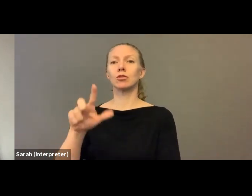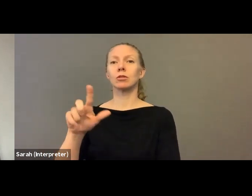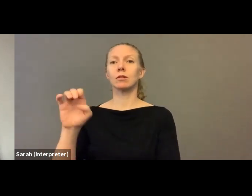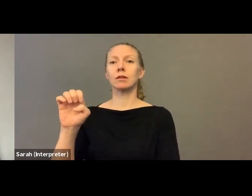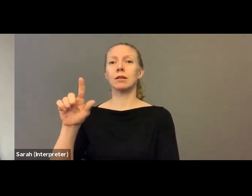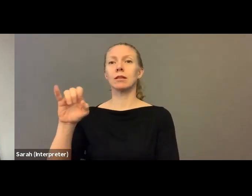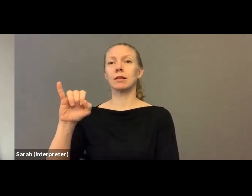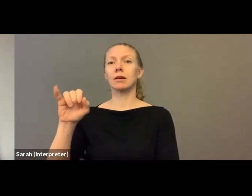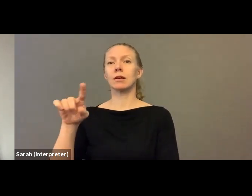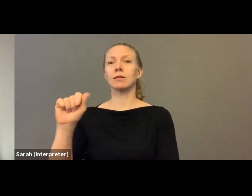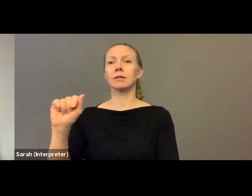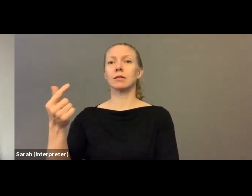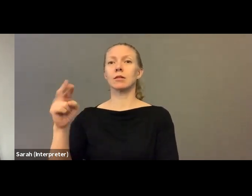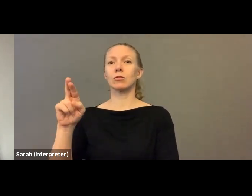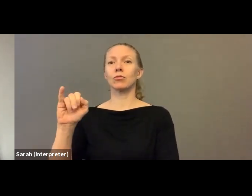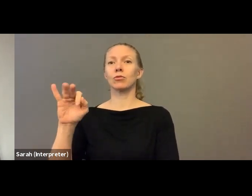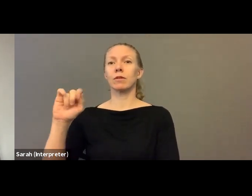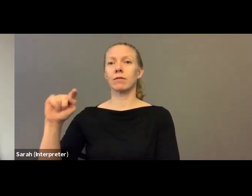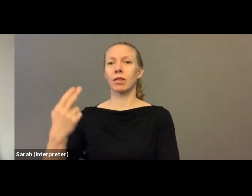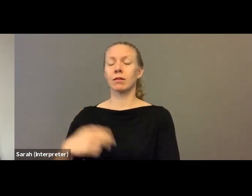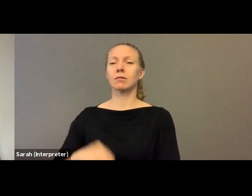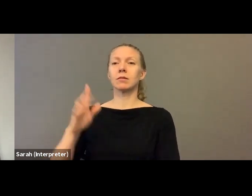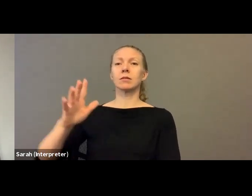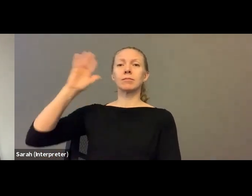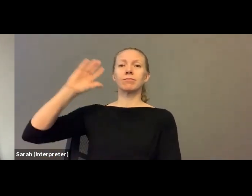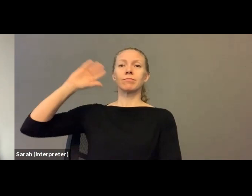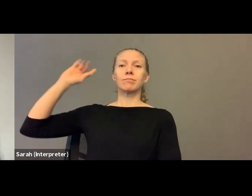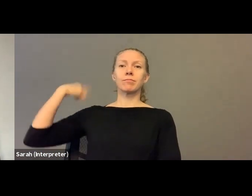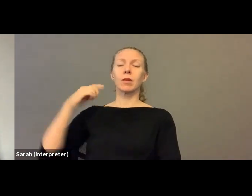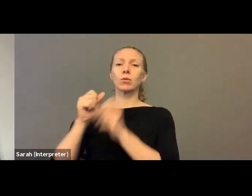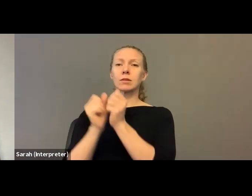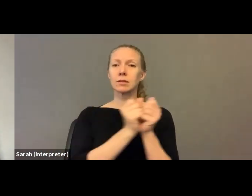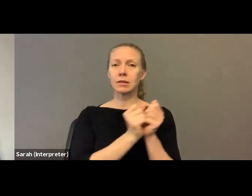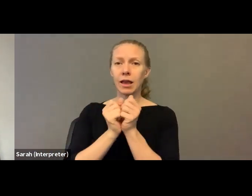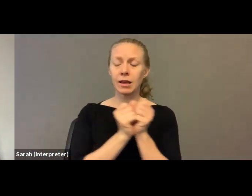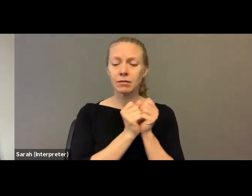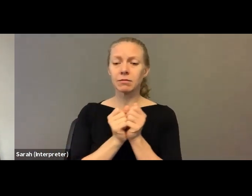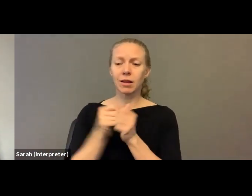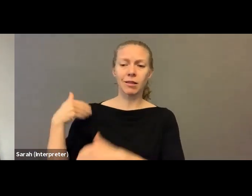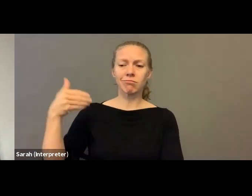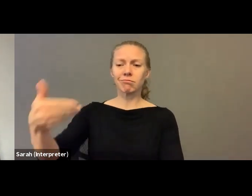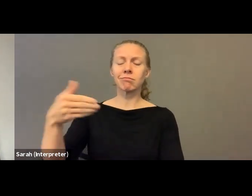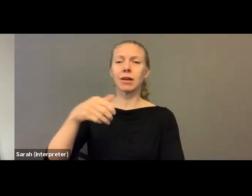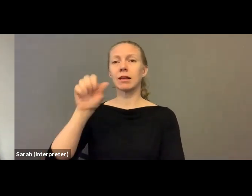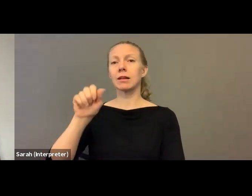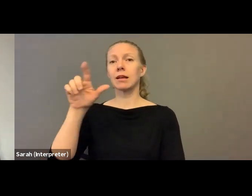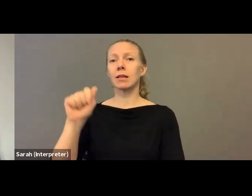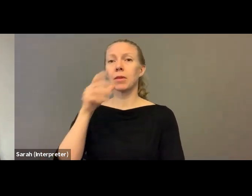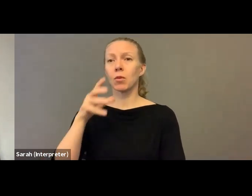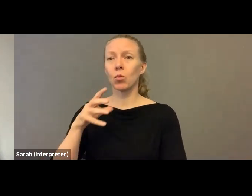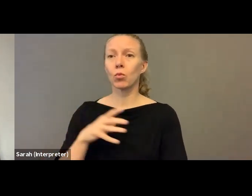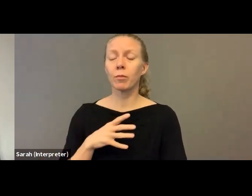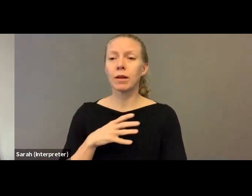Once I was a slave, then I was an Alabama woman, a hushed experiment hidden between the damp thighs